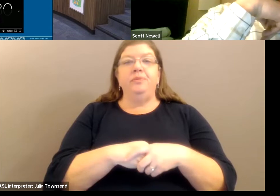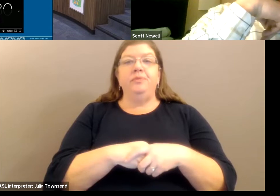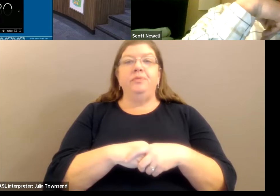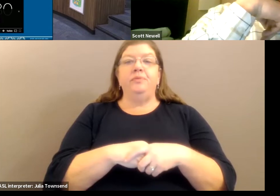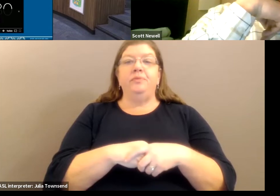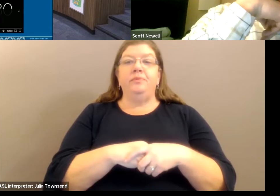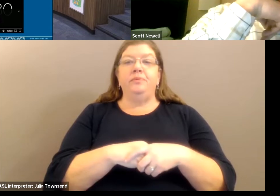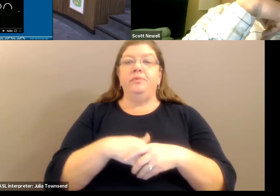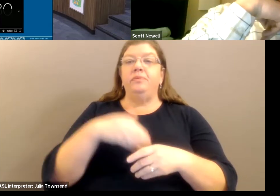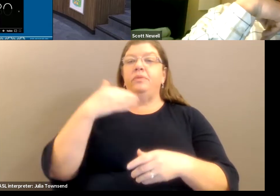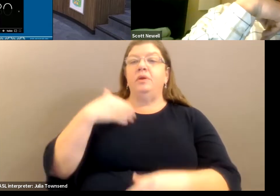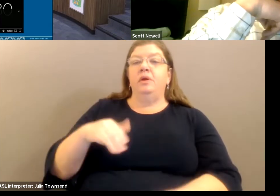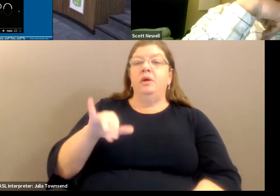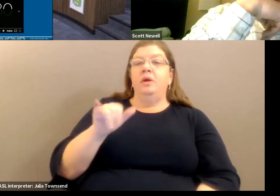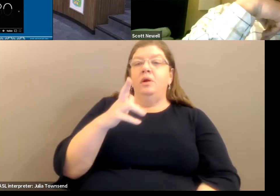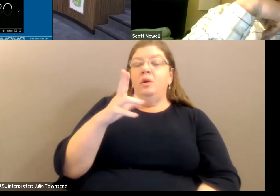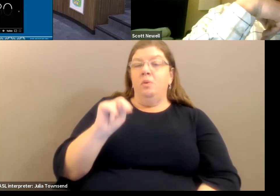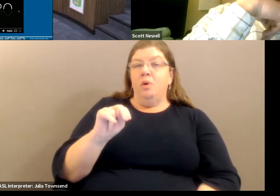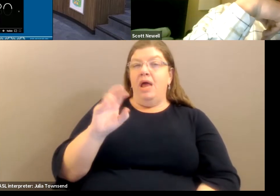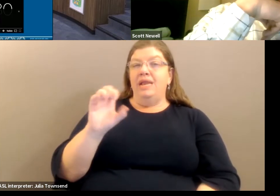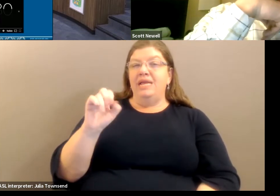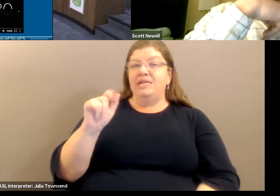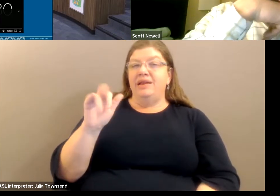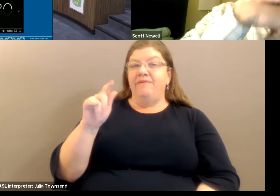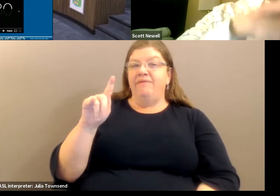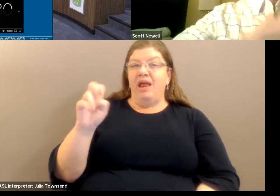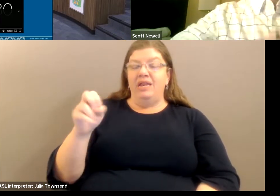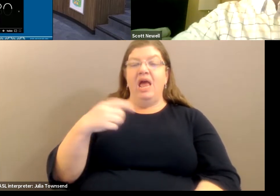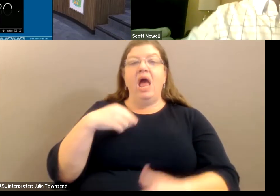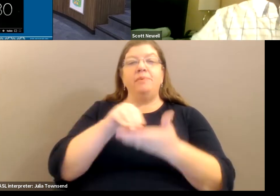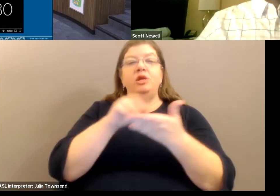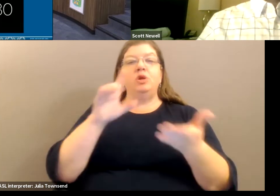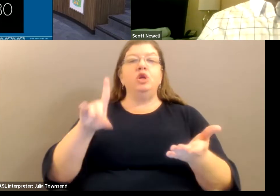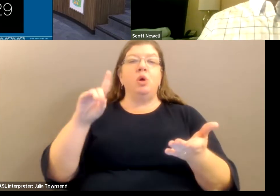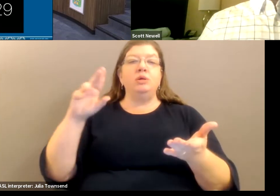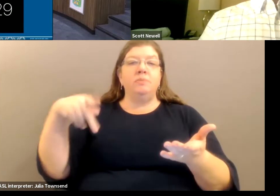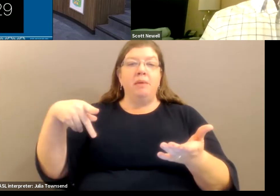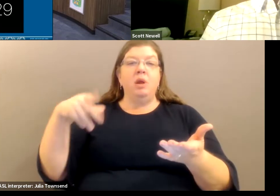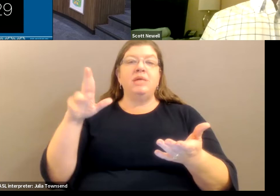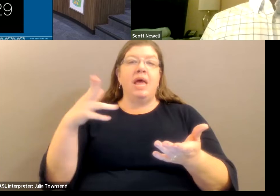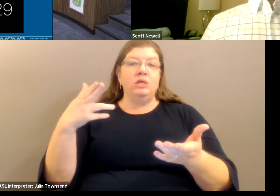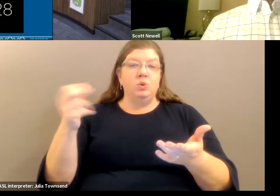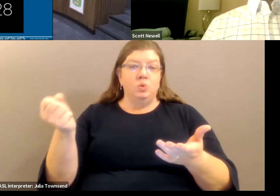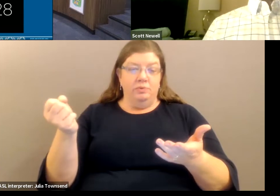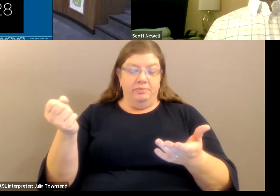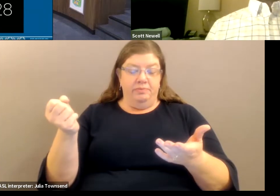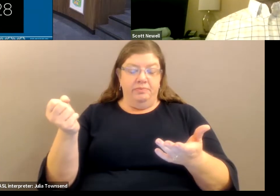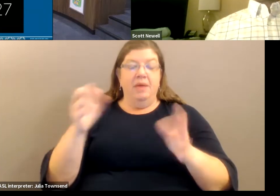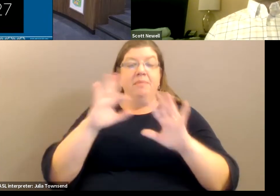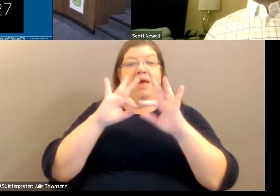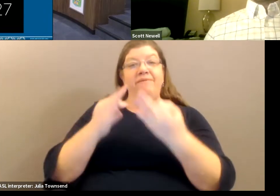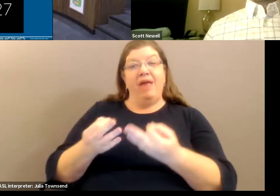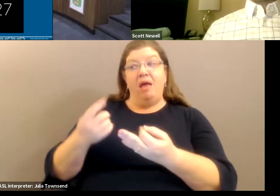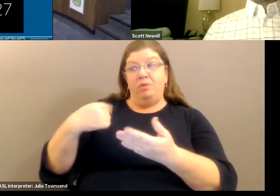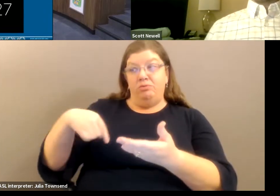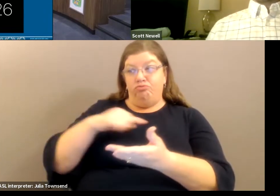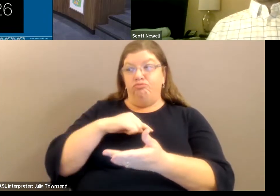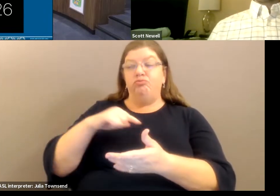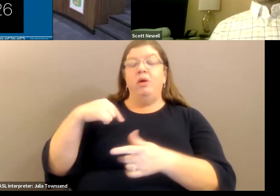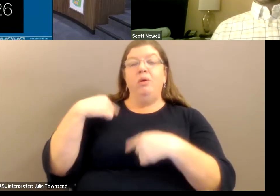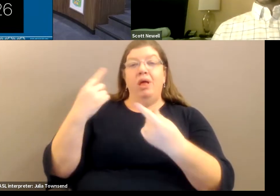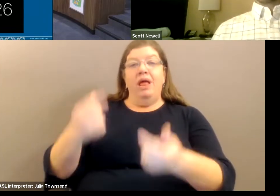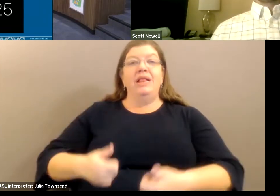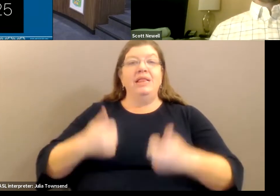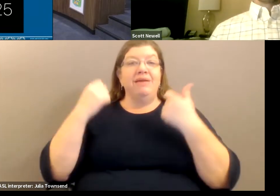Hello, my name is Juan Esteban Tiburcio Romo, and I am a student of Dos Pueblos High School. My family and I have lived in Santa Barbara our